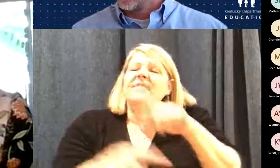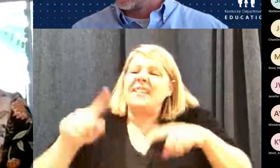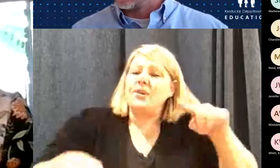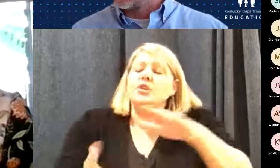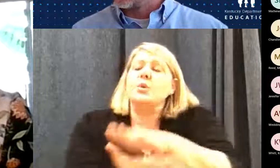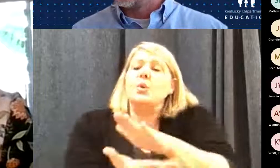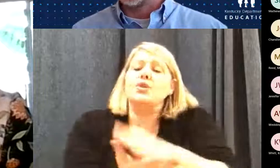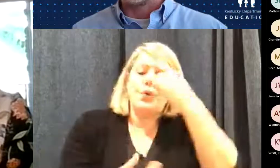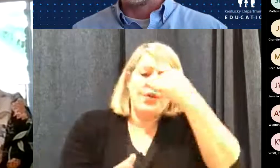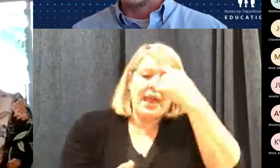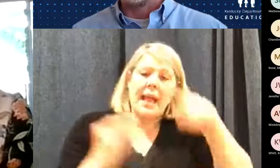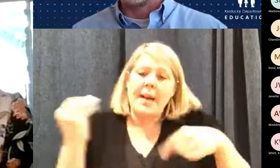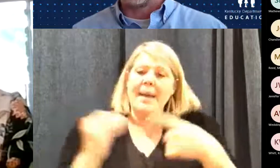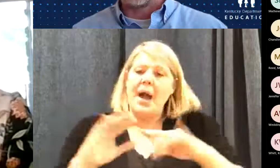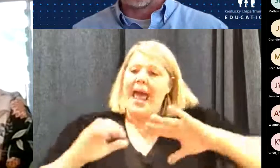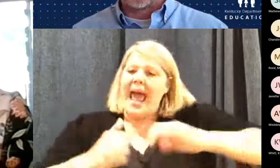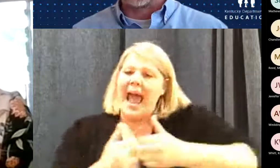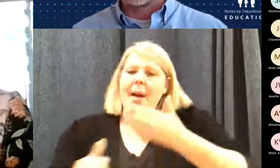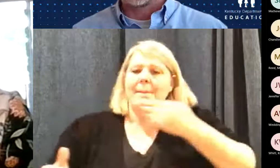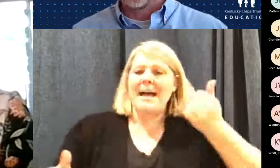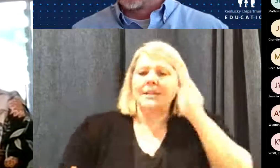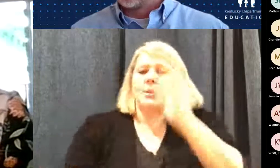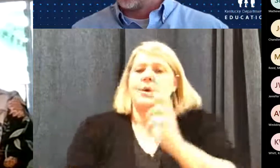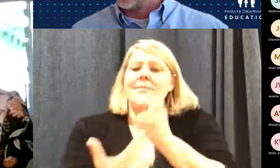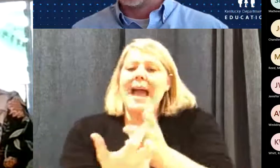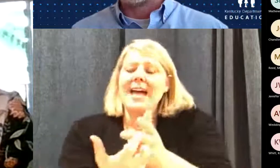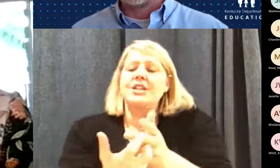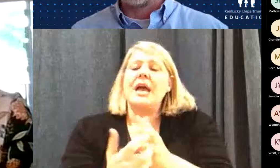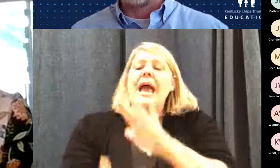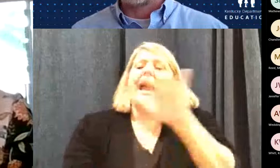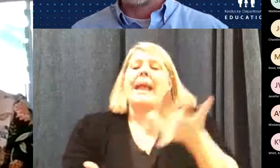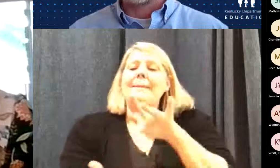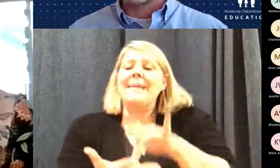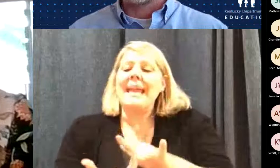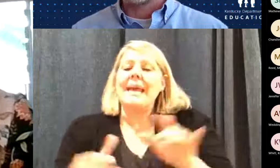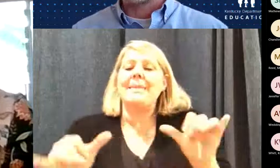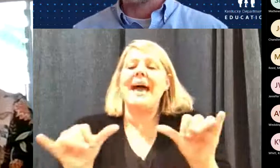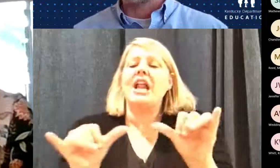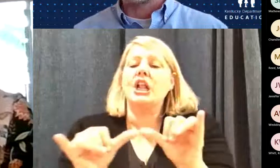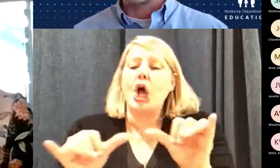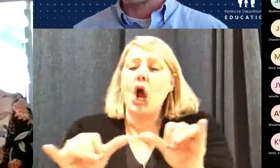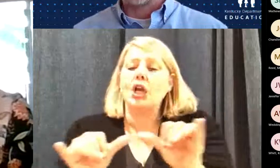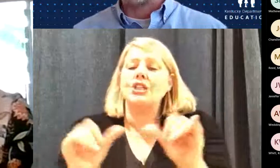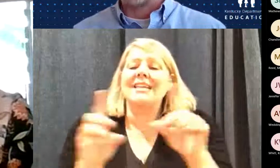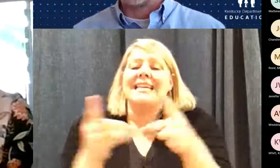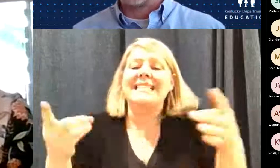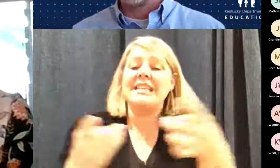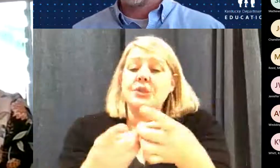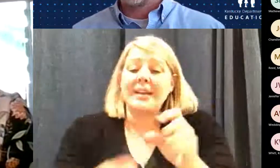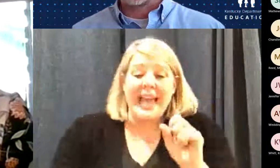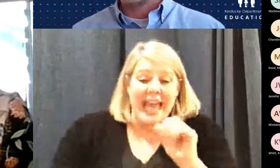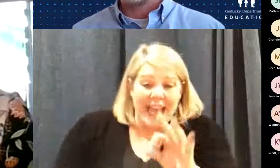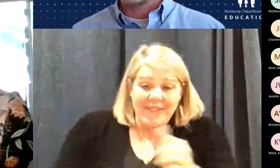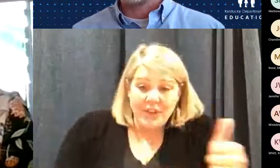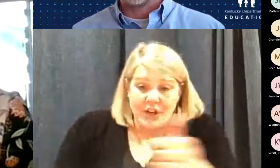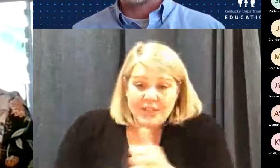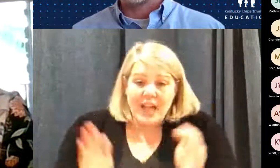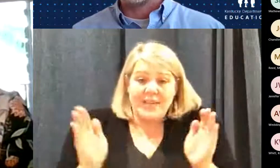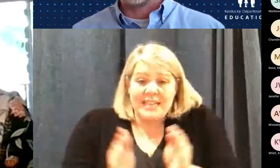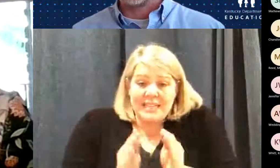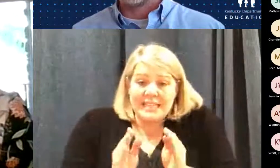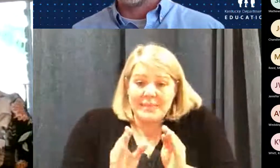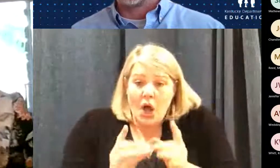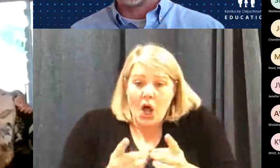district. And Kelly mentioned 2 to 4 accounts. So if you're a small district, we were wanting you to think about 1 account for